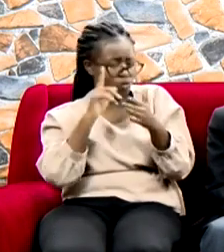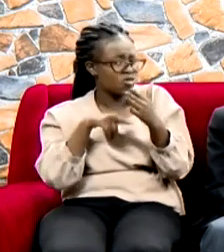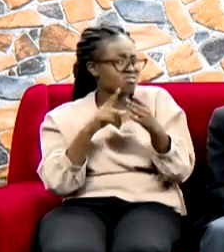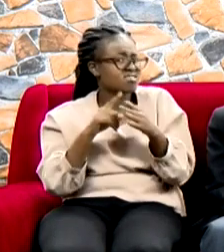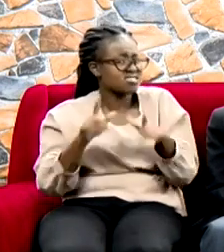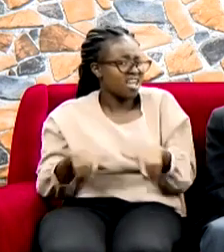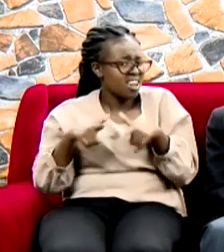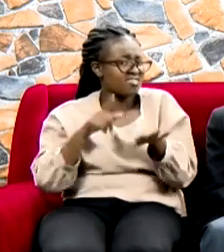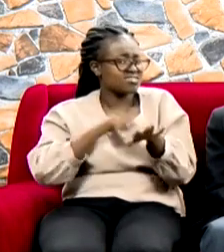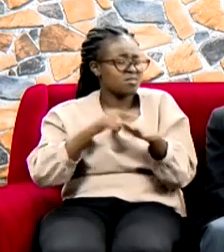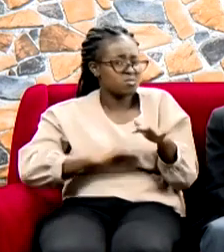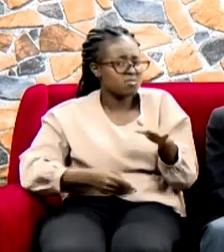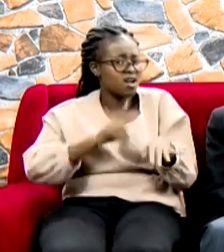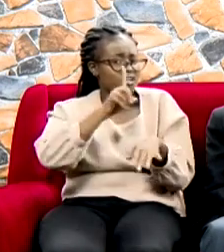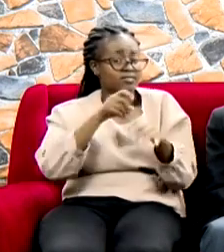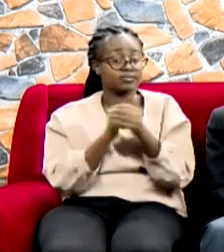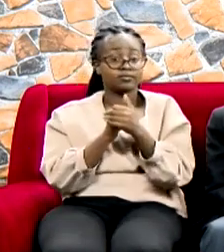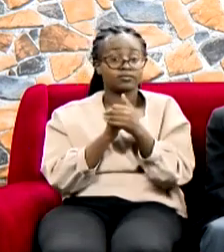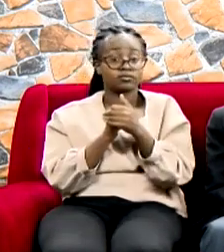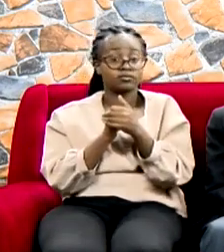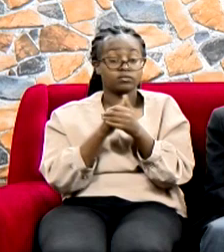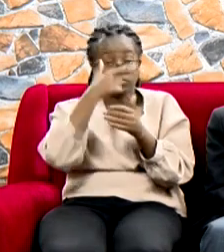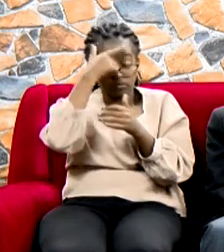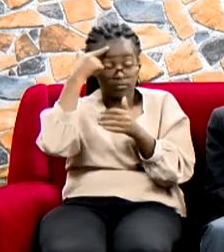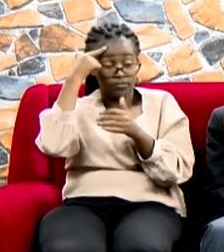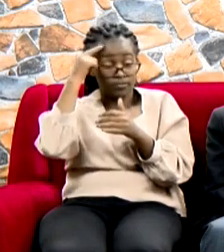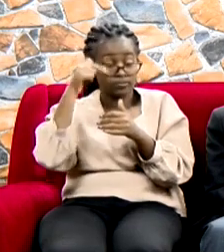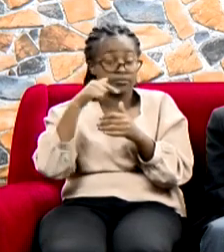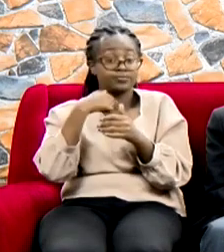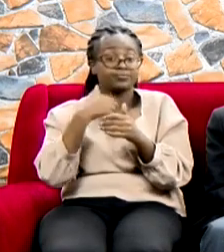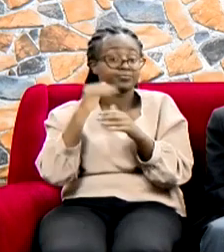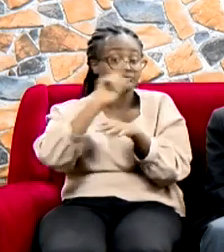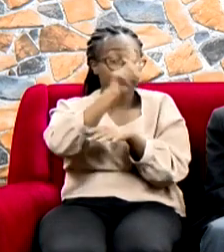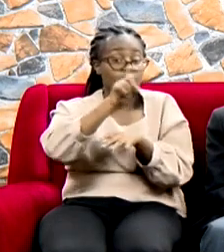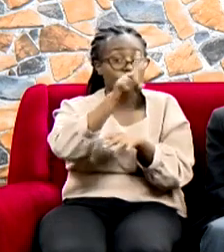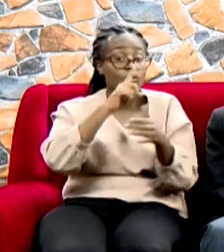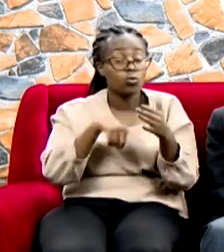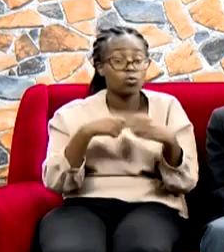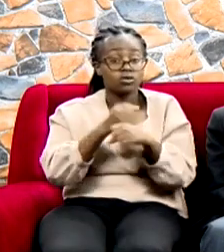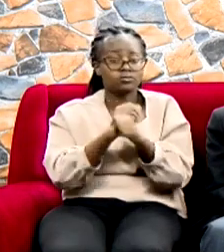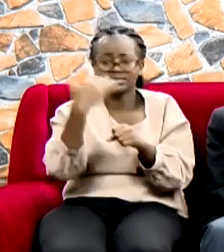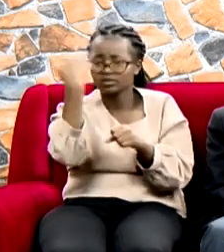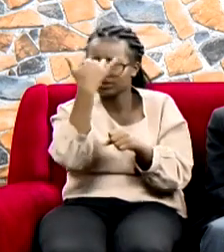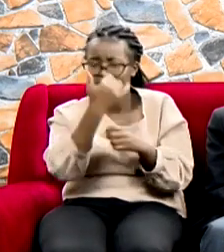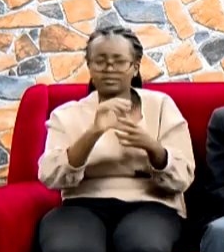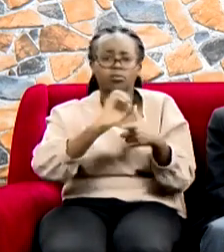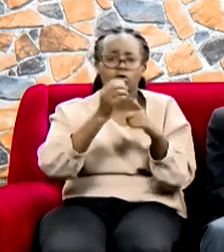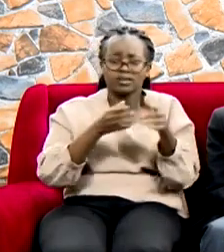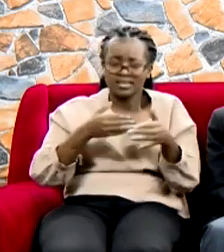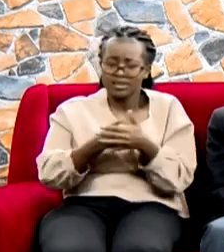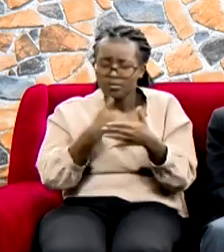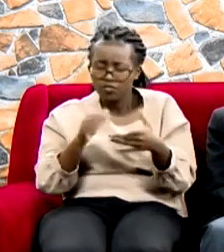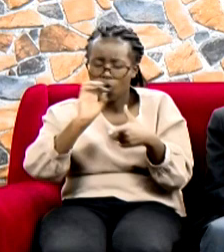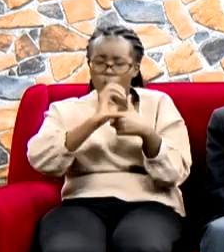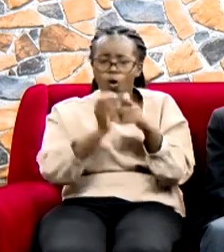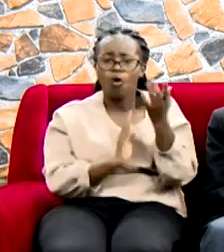my life like when I was pregnant? Yeah. Because we've had questions about what causes autism. Is it before,